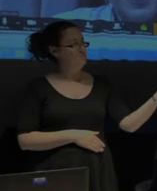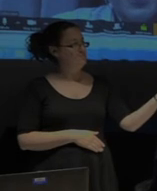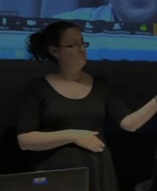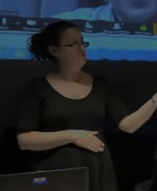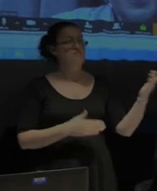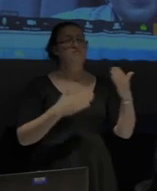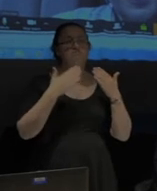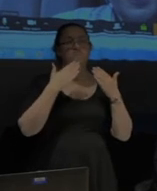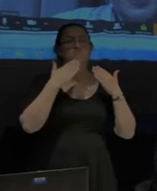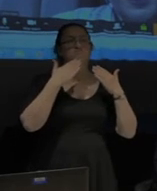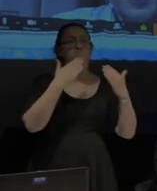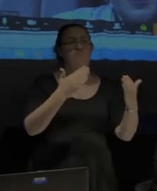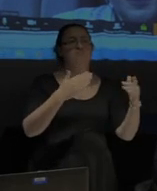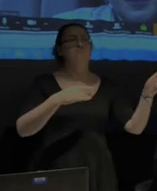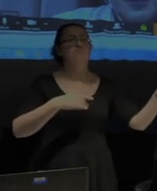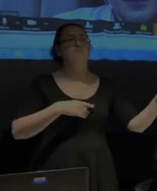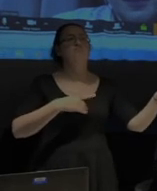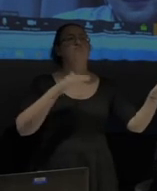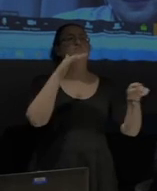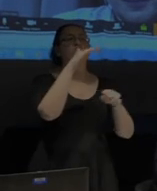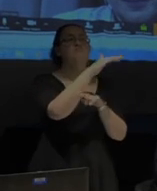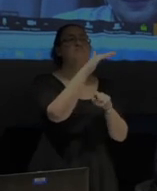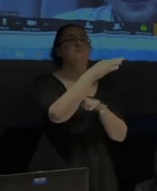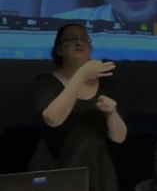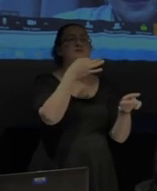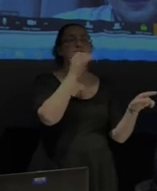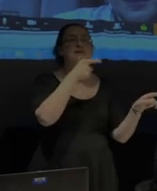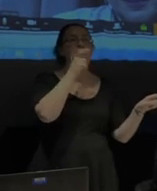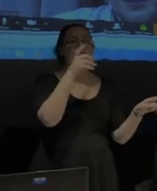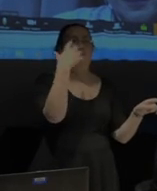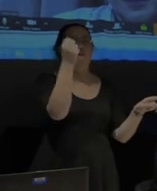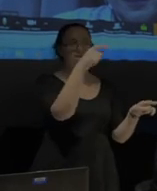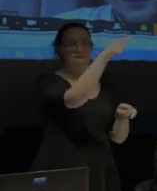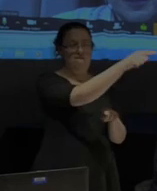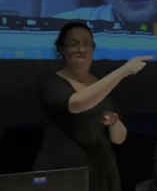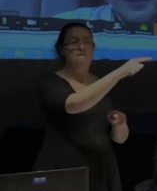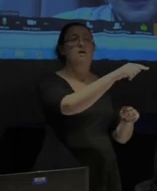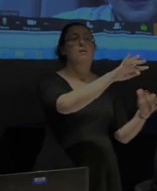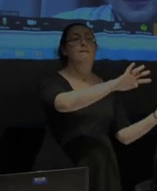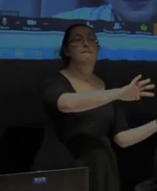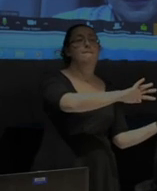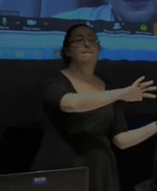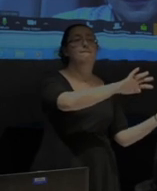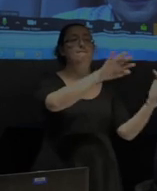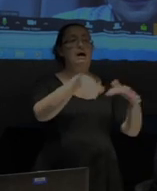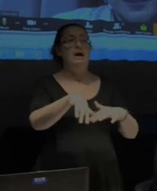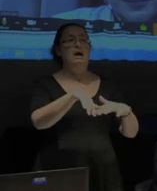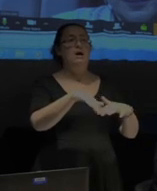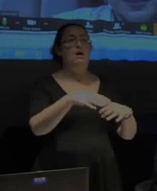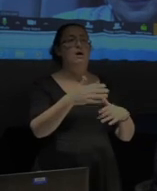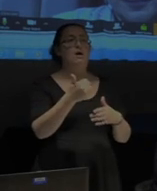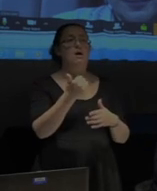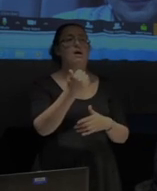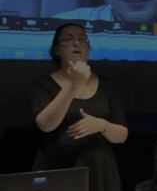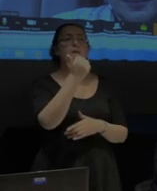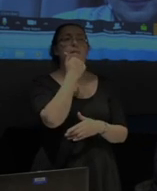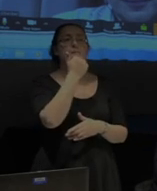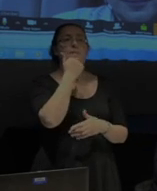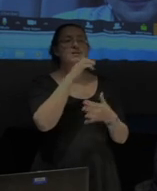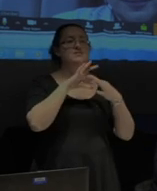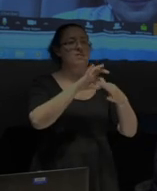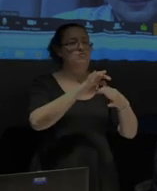That's great. Thank you very much. So tea and coffee outside at the far end. Please do then come back for mass therapy with a little health warning in that